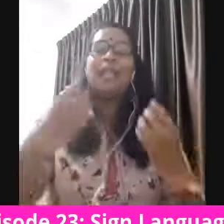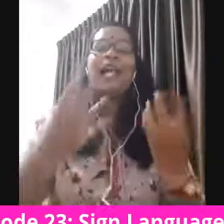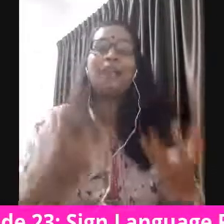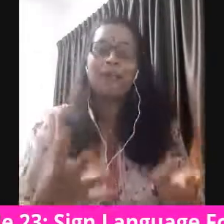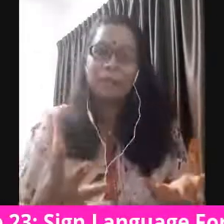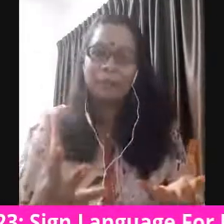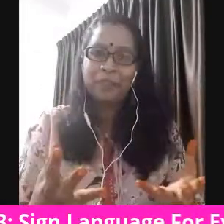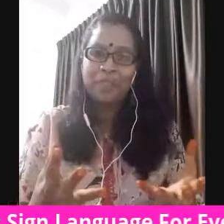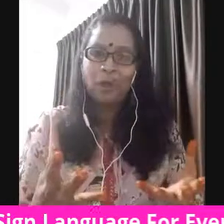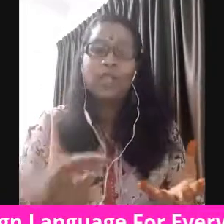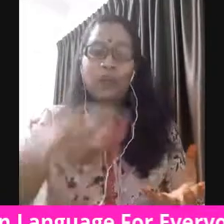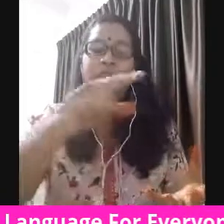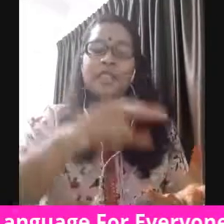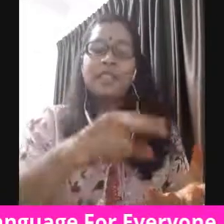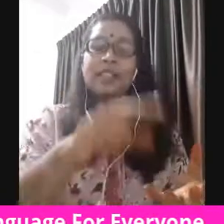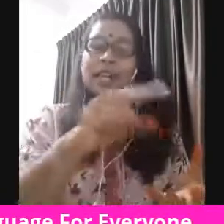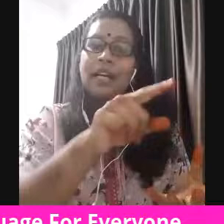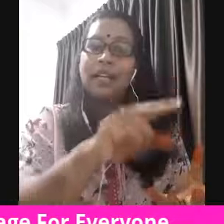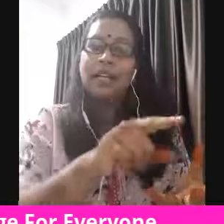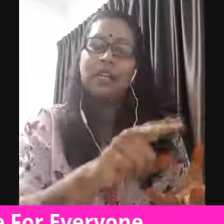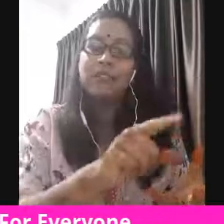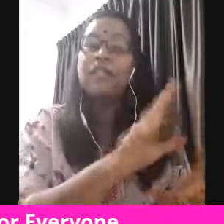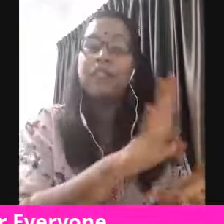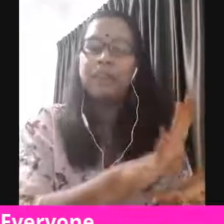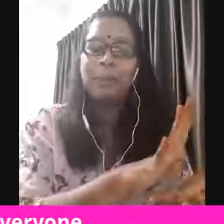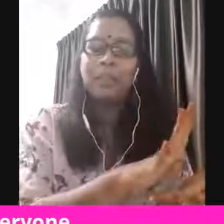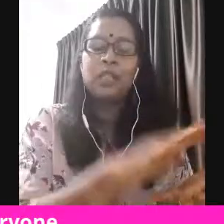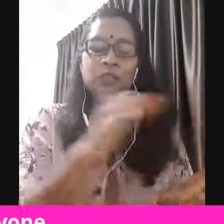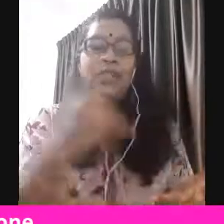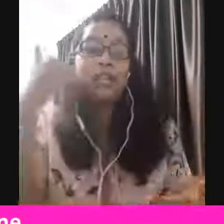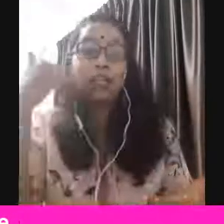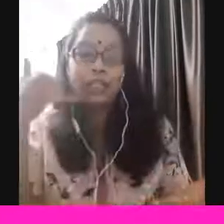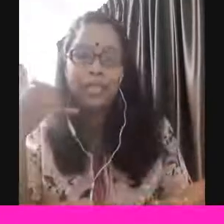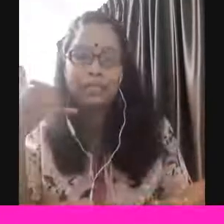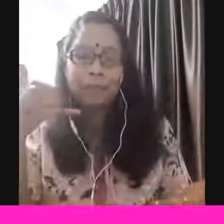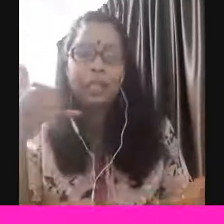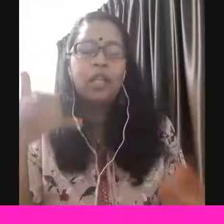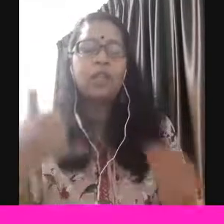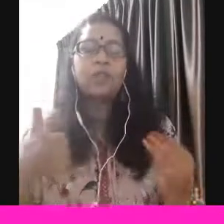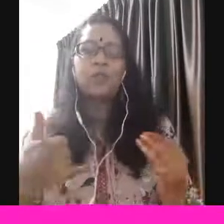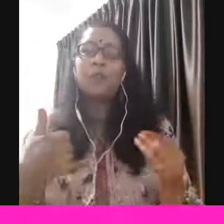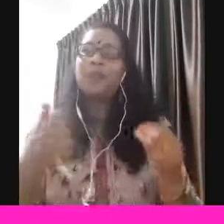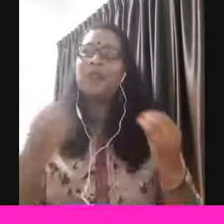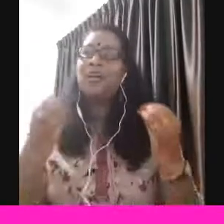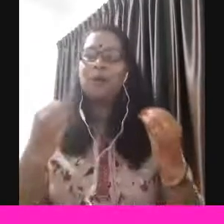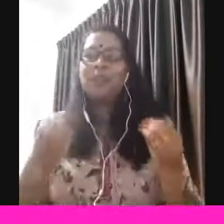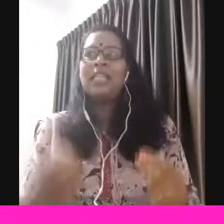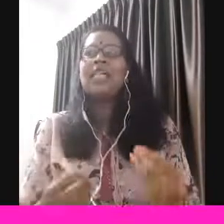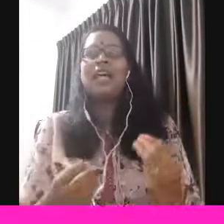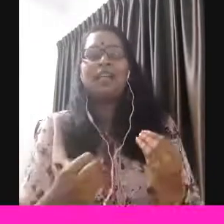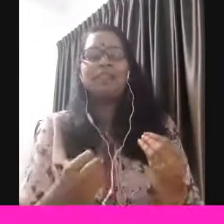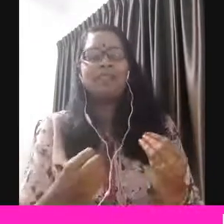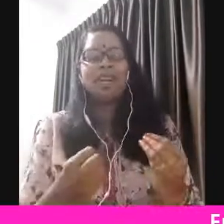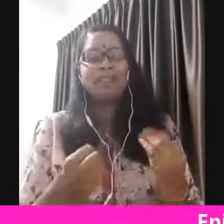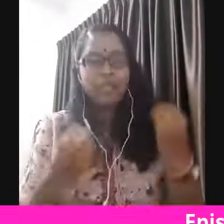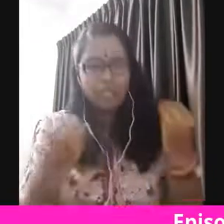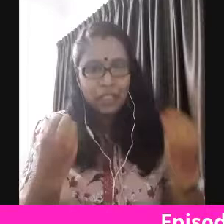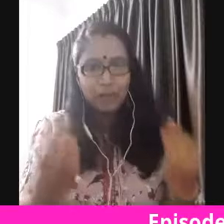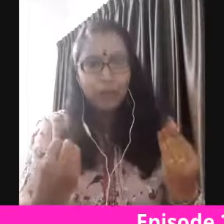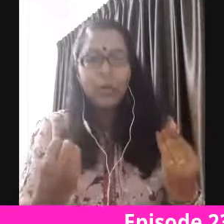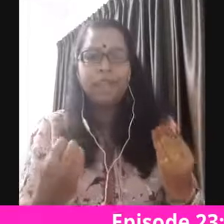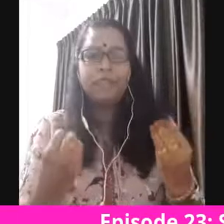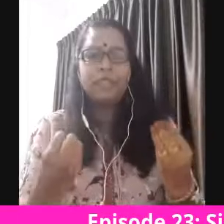okay, we can help them. Okay, oh, this is a father phone number, so we can contact them. So for me,